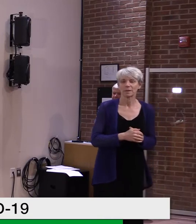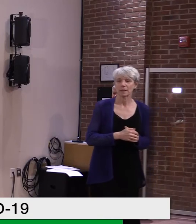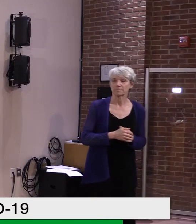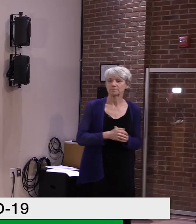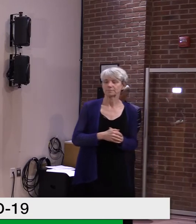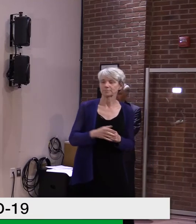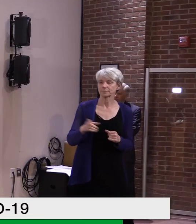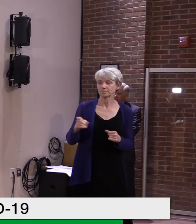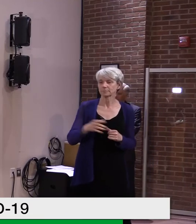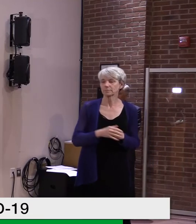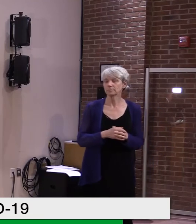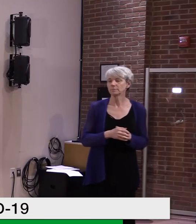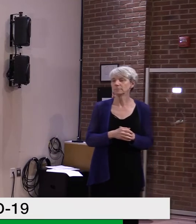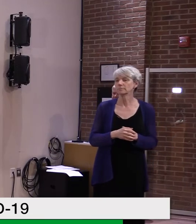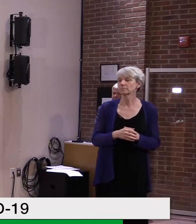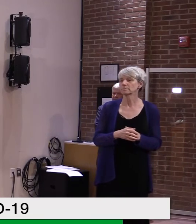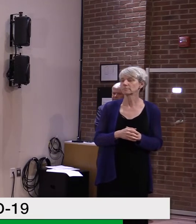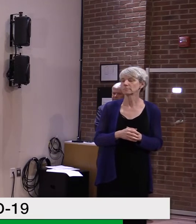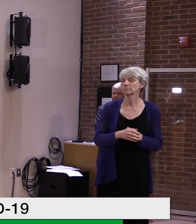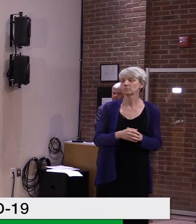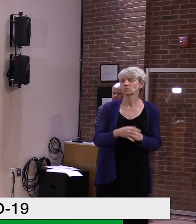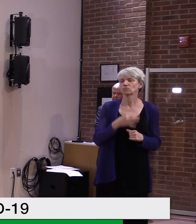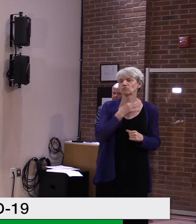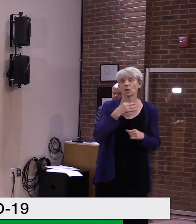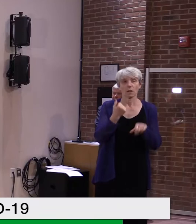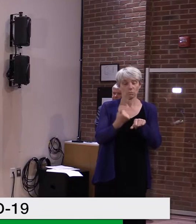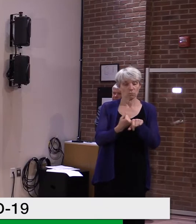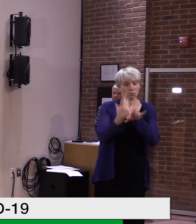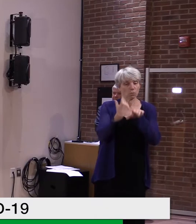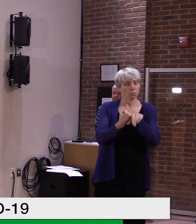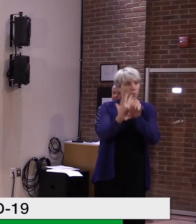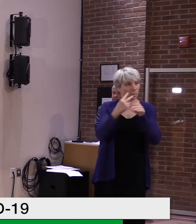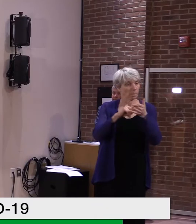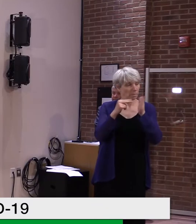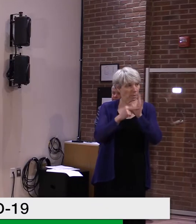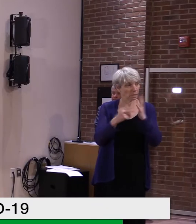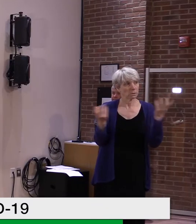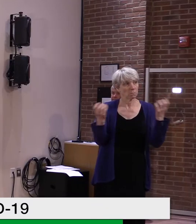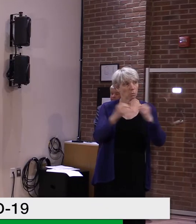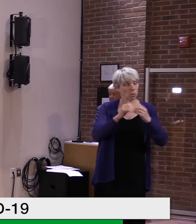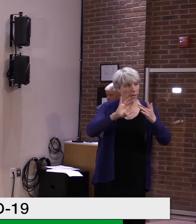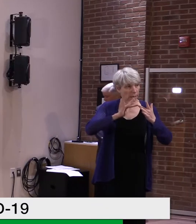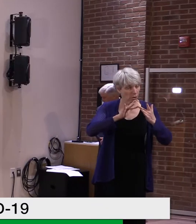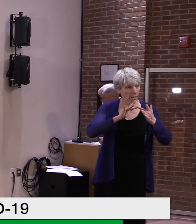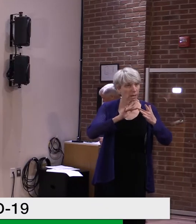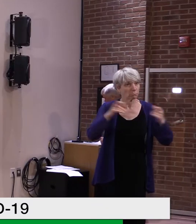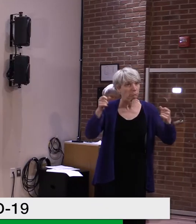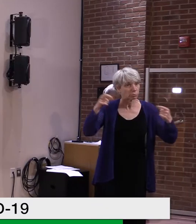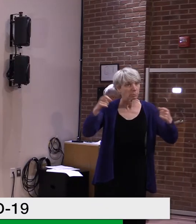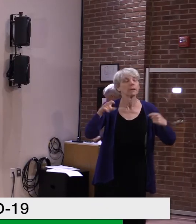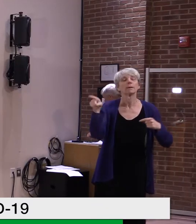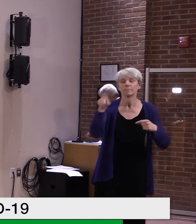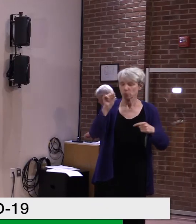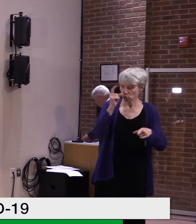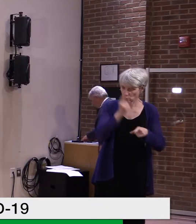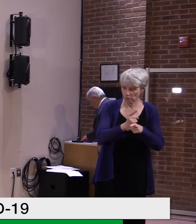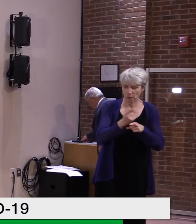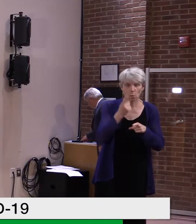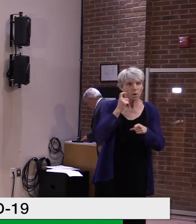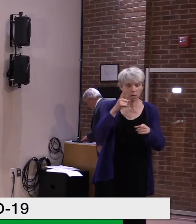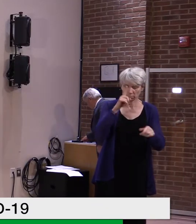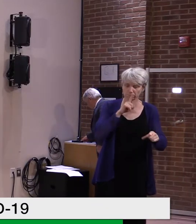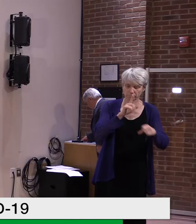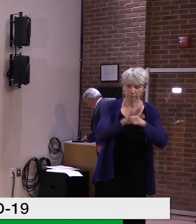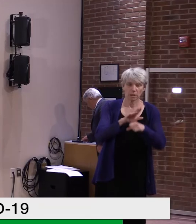And does more remote learning then mean more broadband access? Which is why we want to invest, you know, the